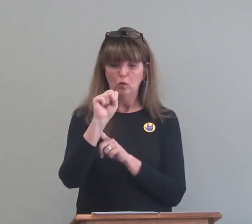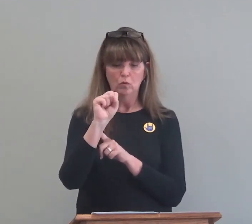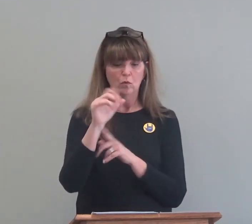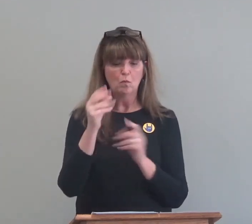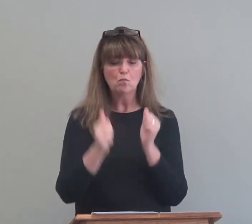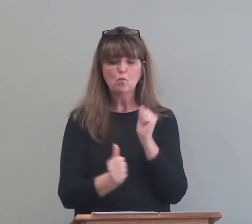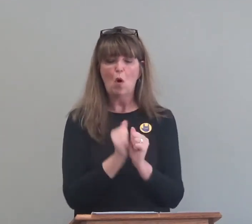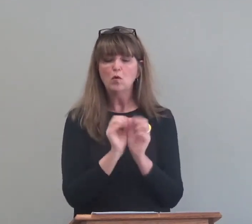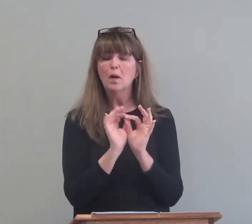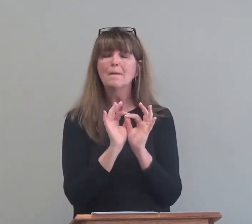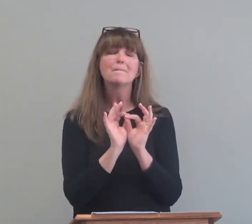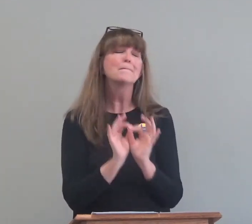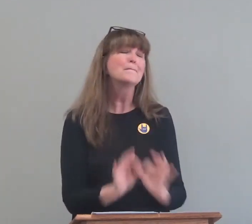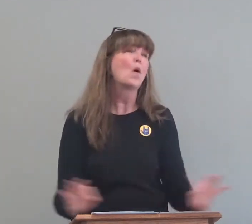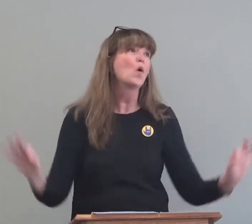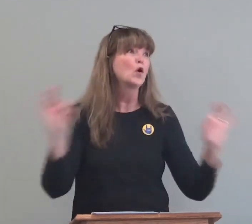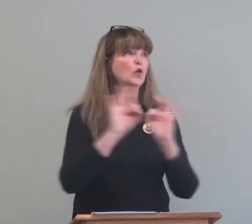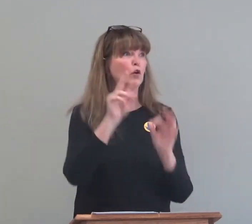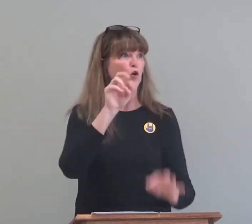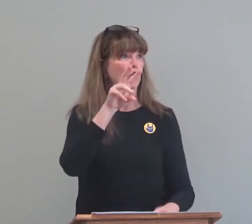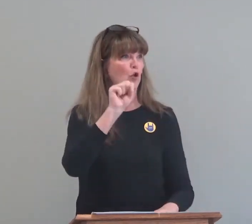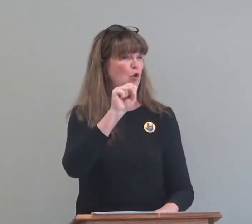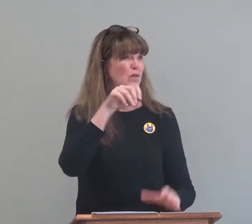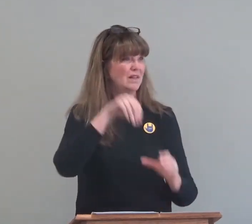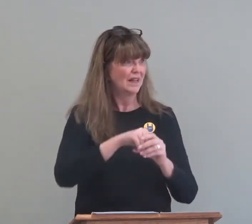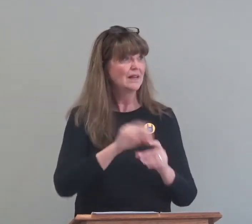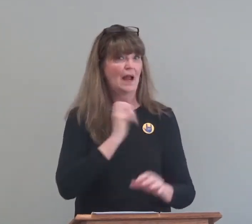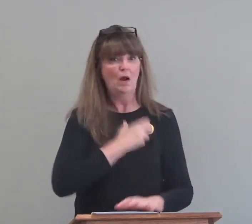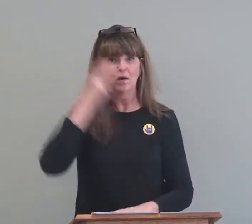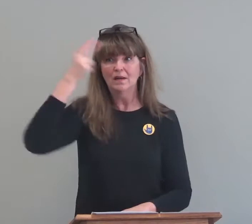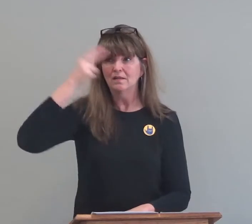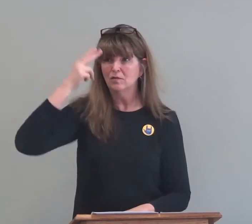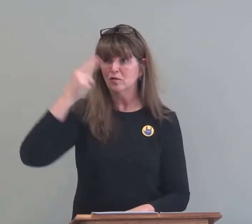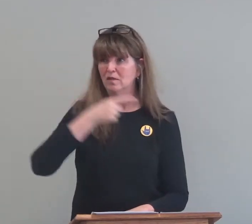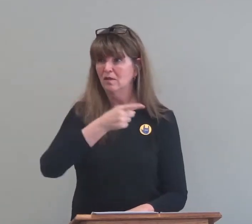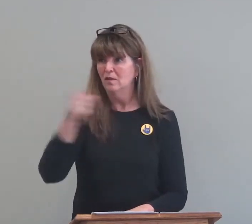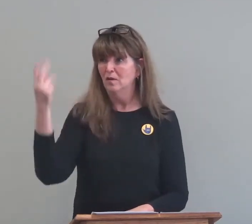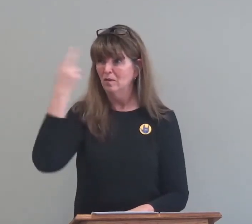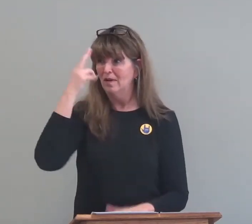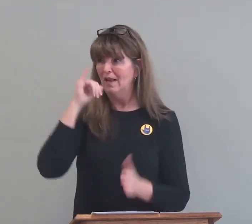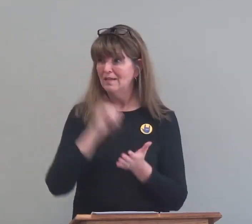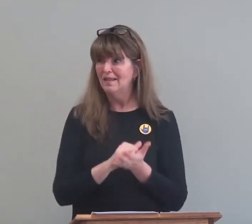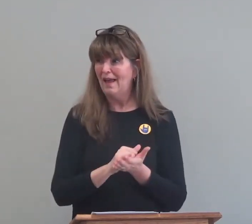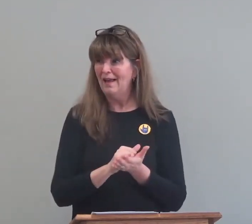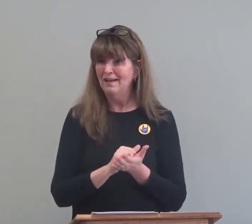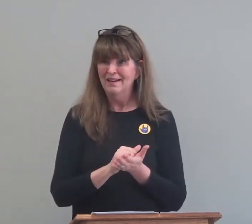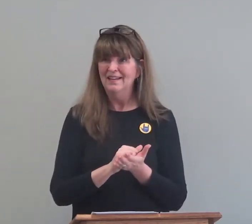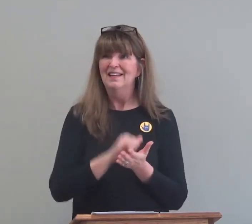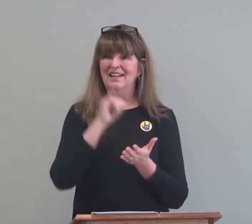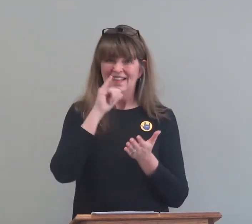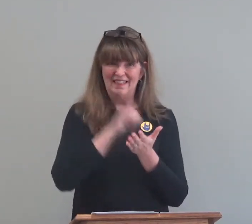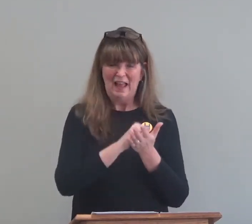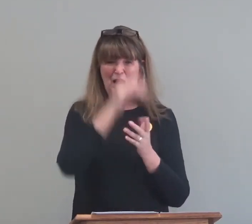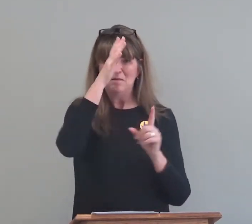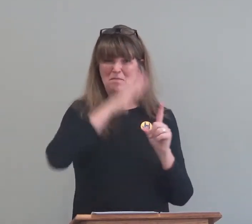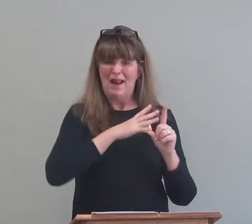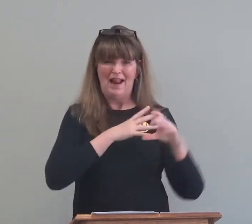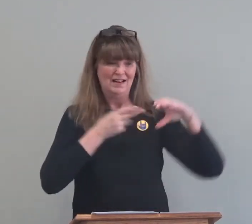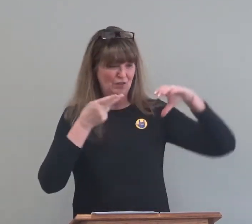And that was a fact. That was the most important news in the history of our world.